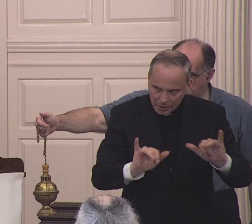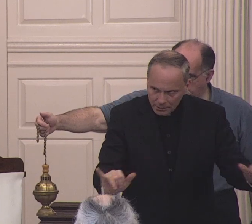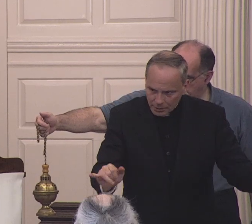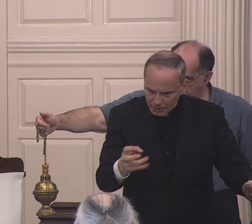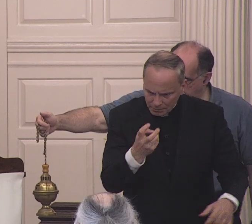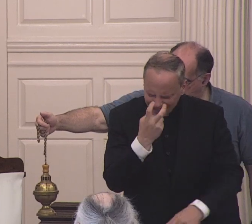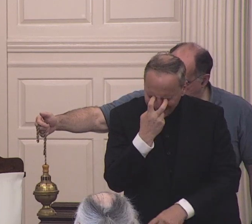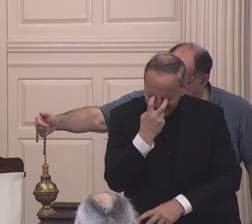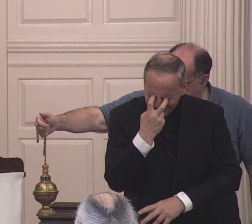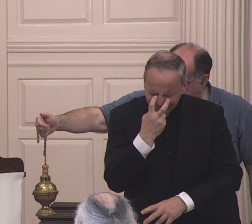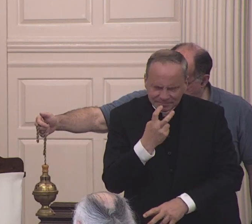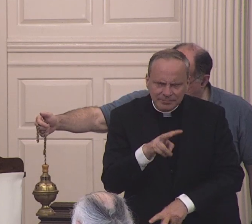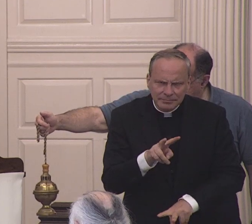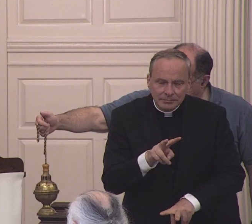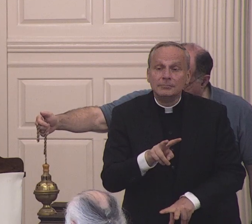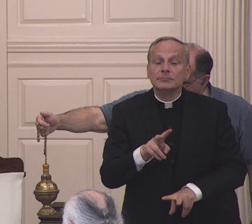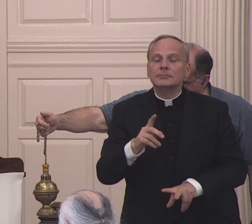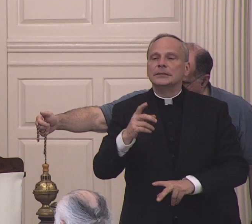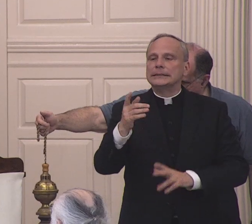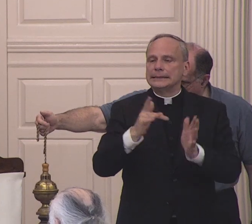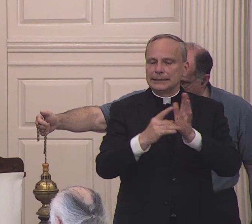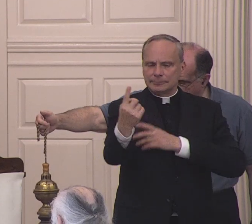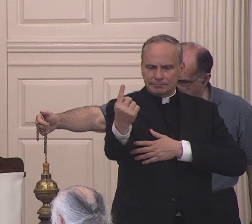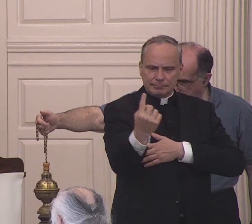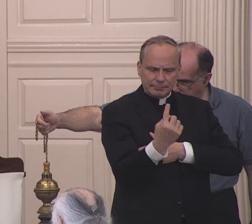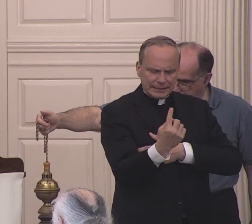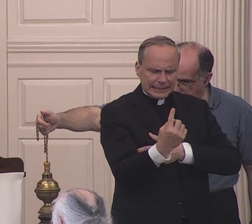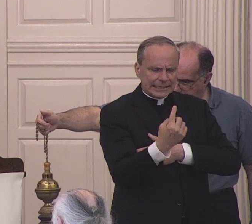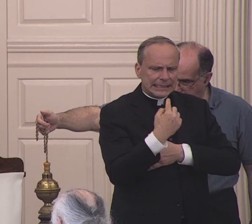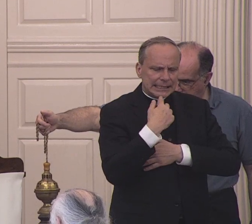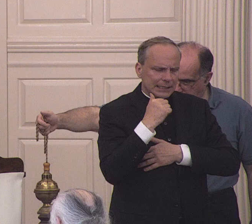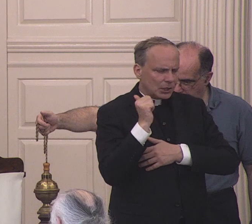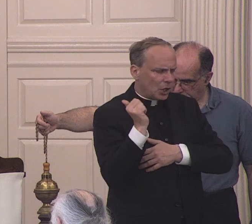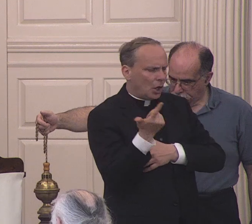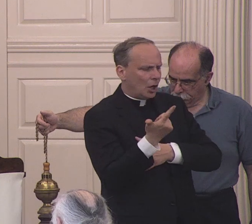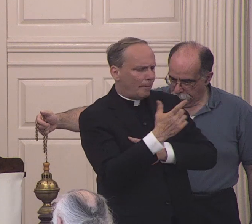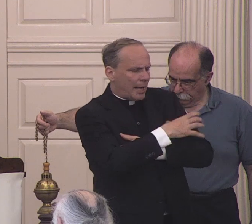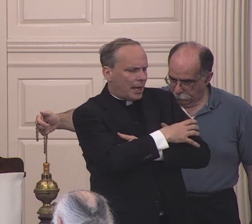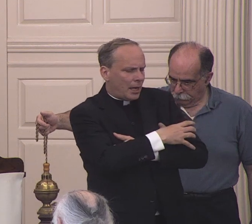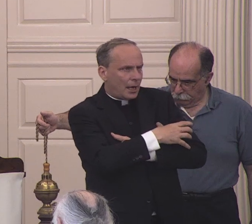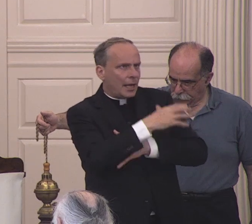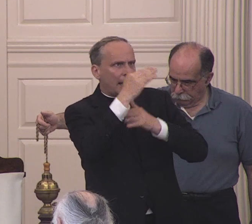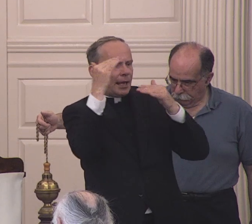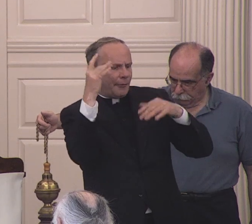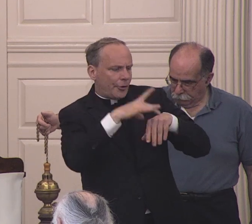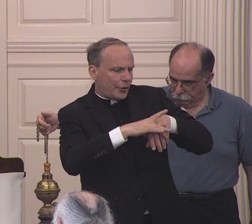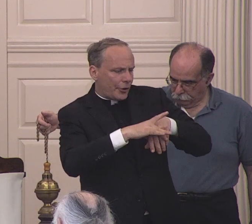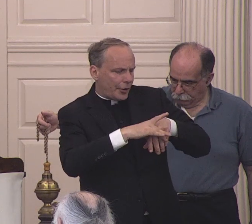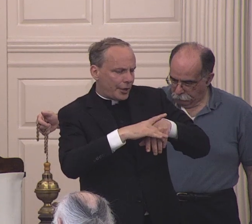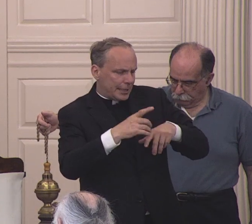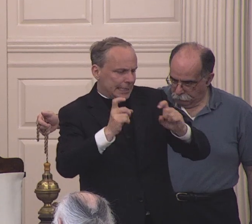Jesus approached and said to them, "All power in heaven and on earth